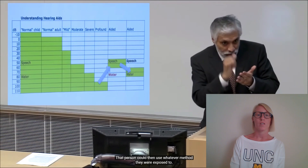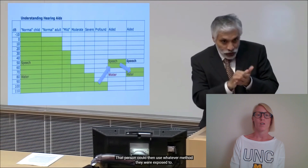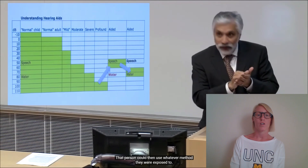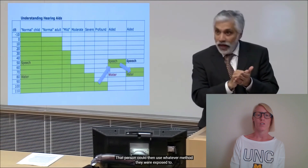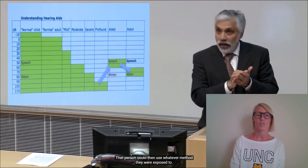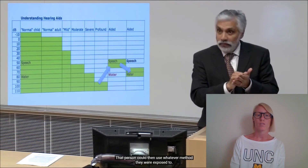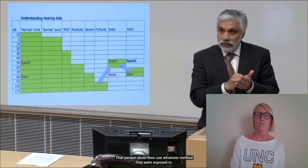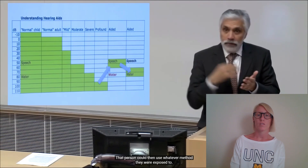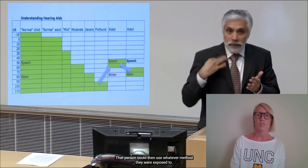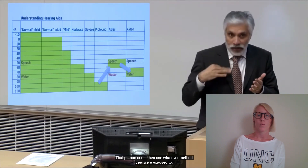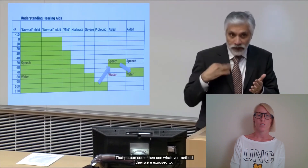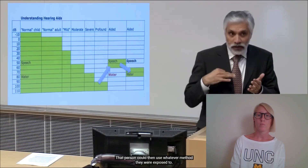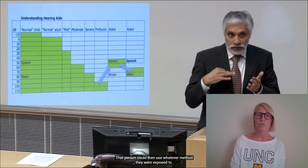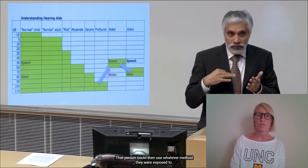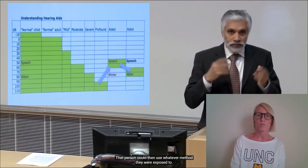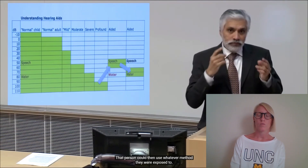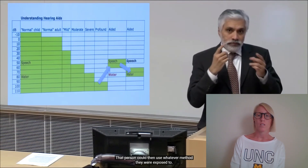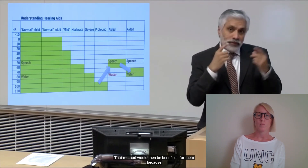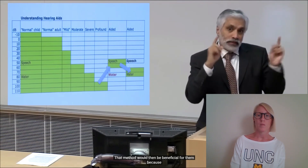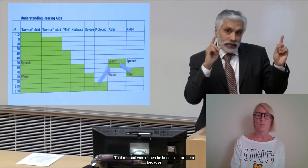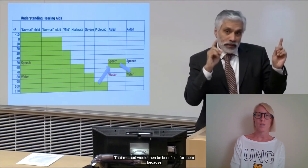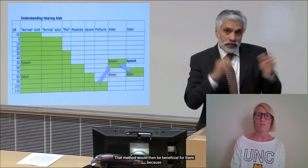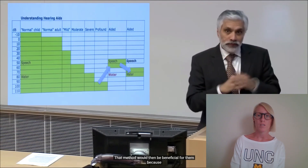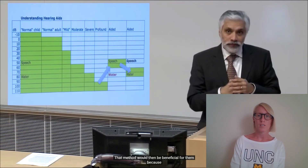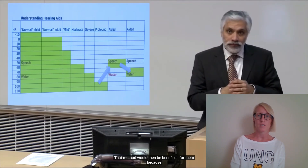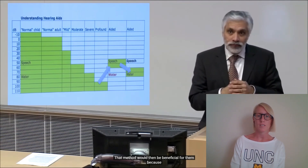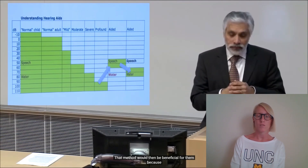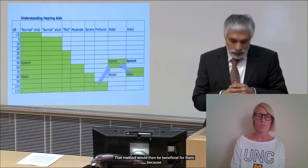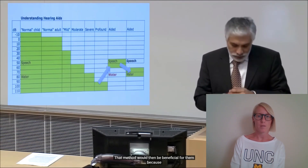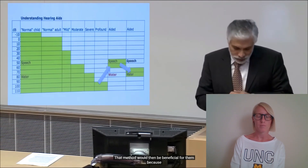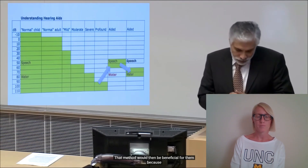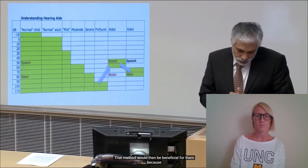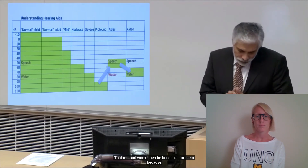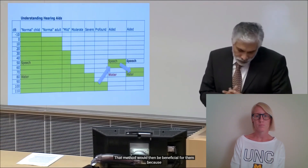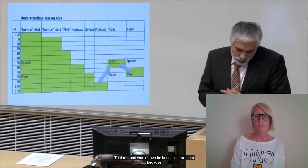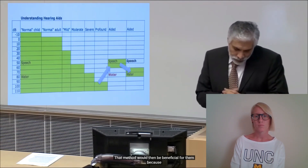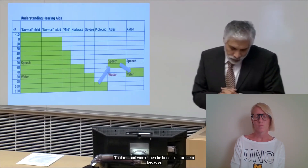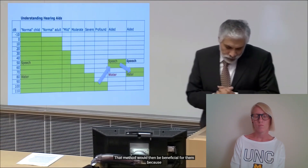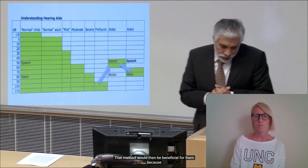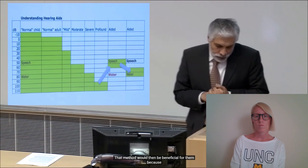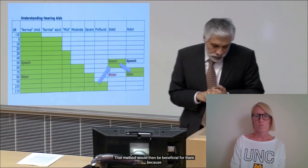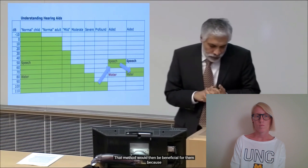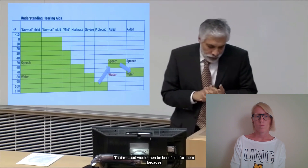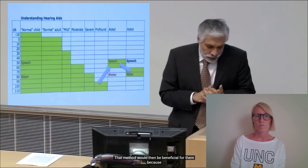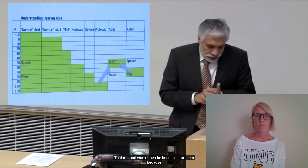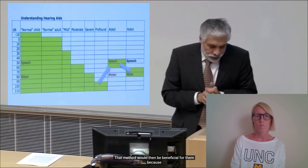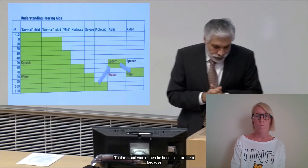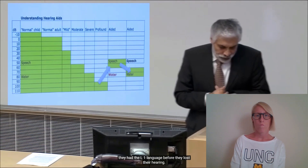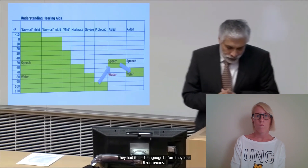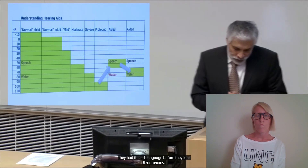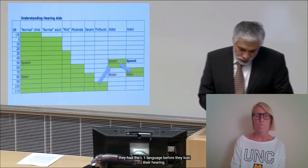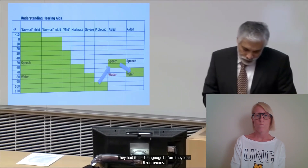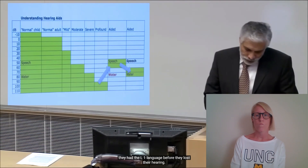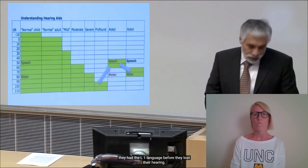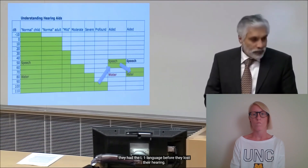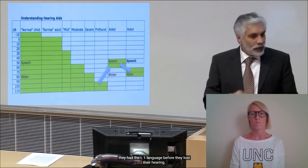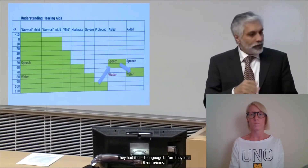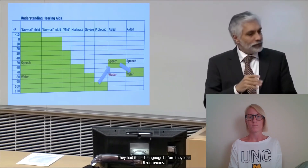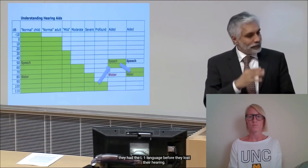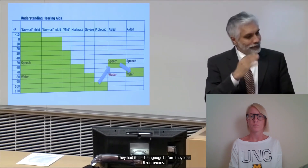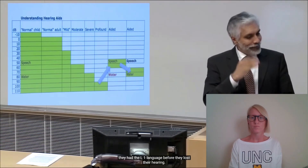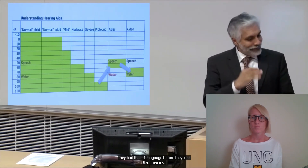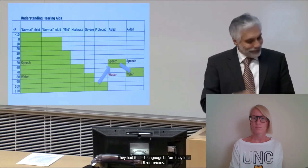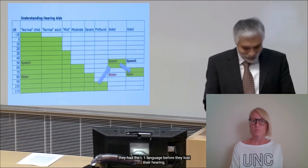that we were exposed to. That method would then be beneficial for them because they had the